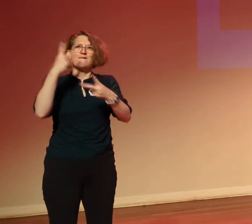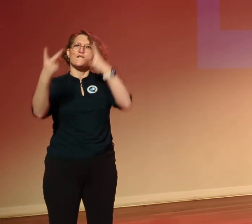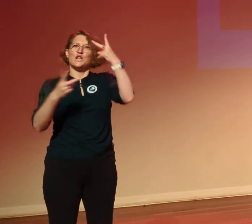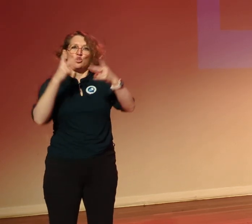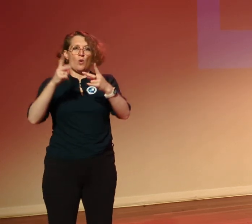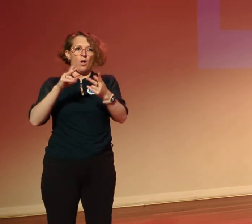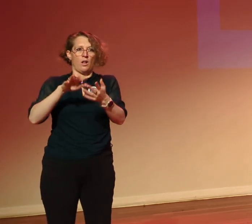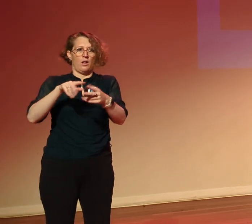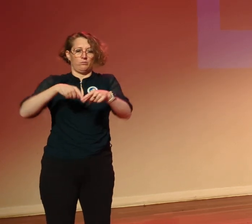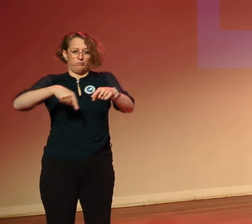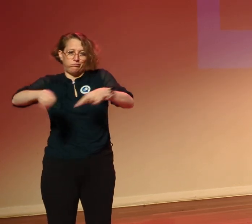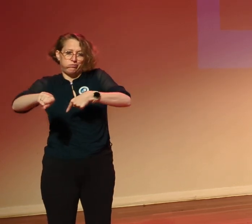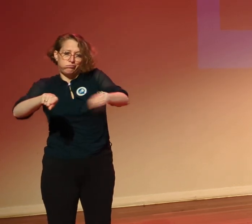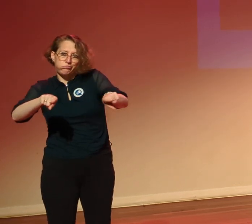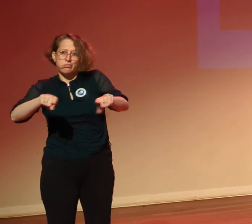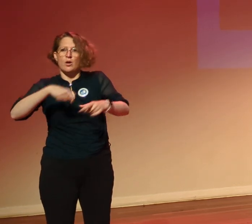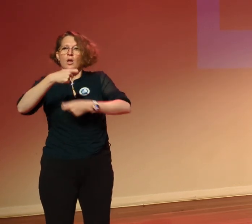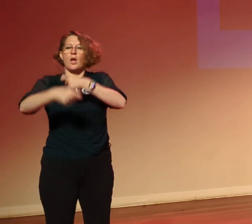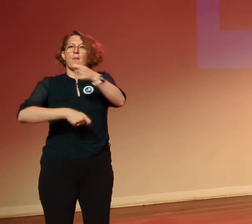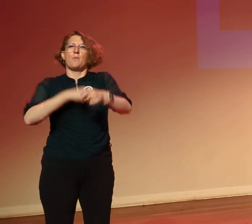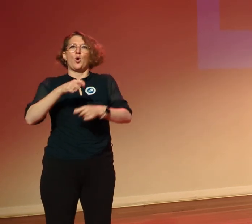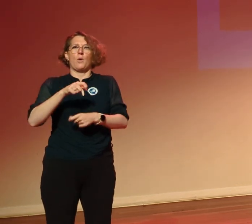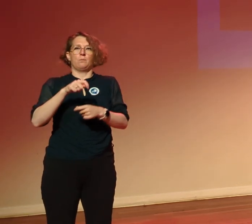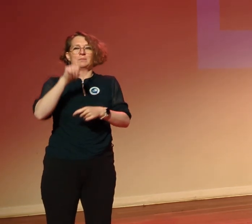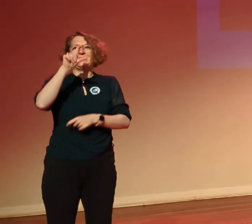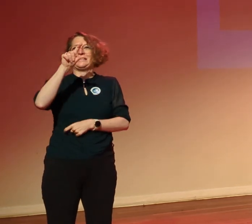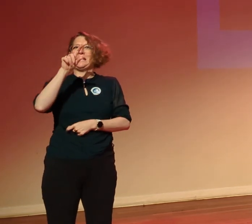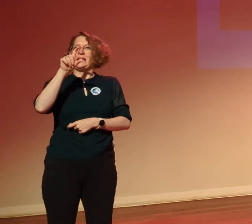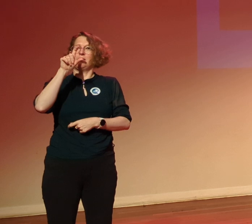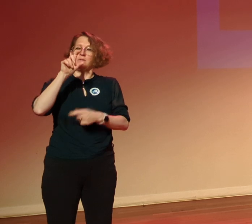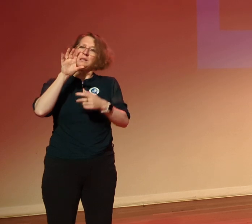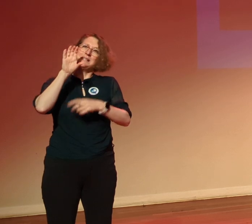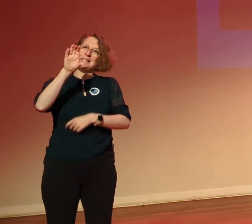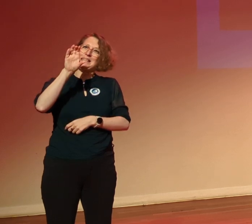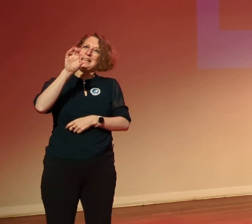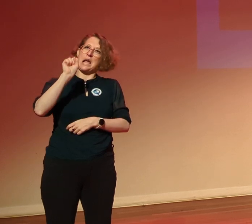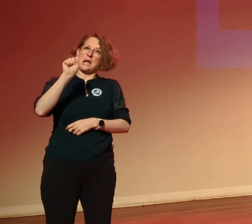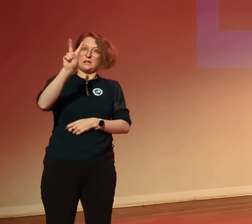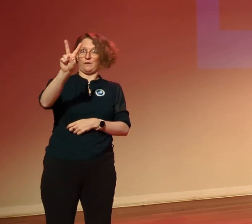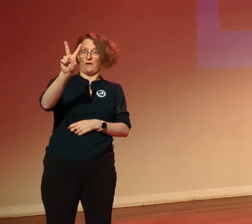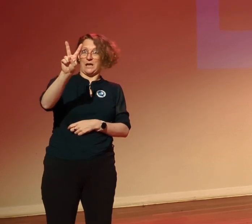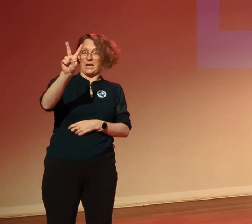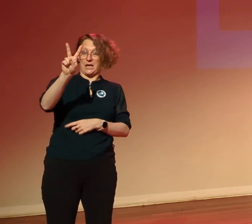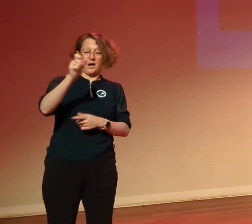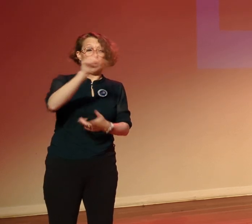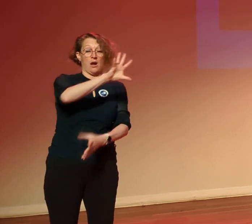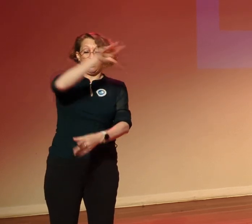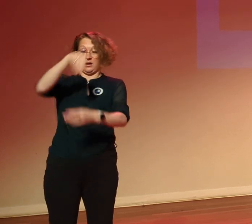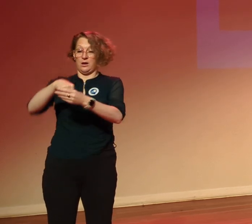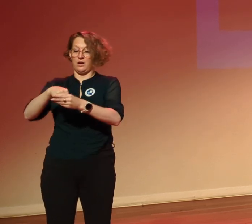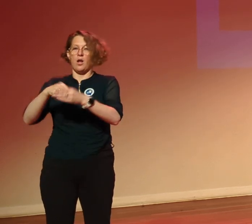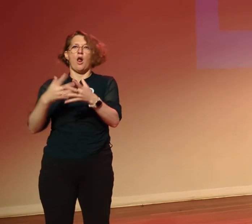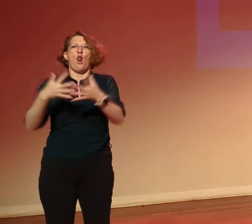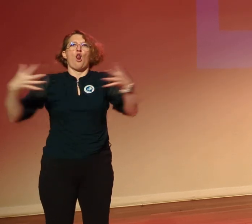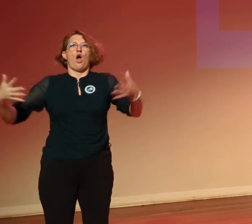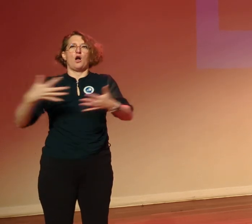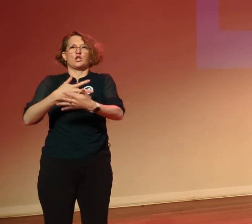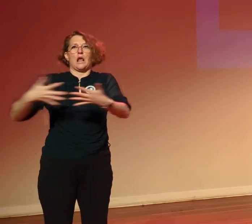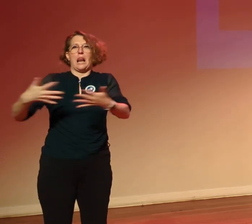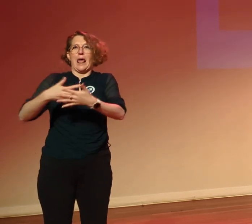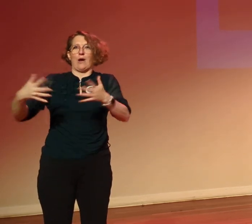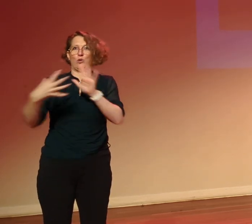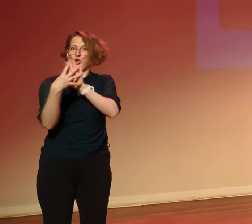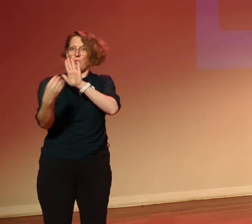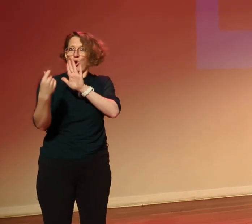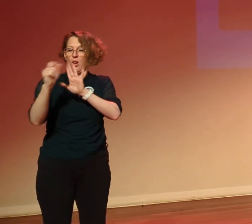like, which then creates a CSV file that can be interpreted by the large language model. This then